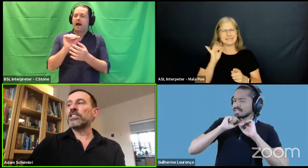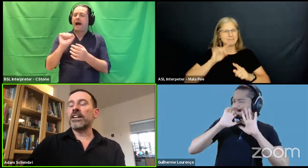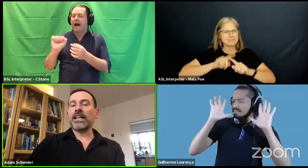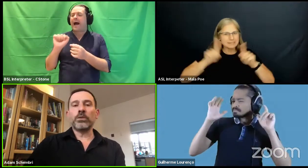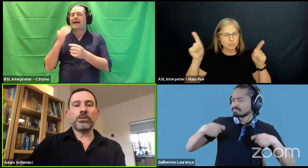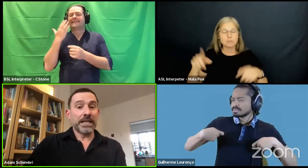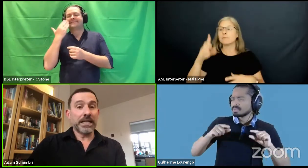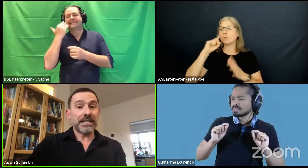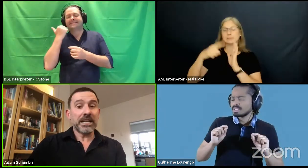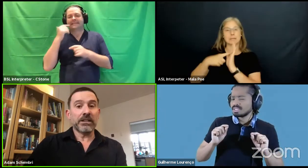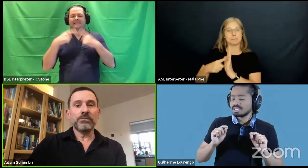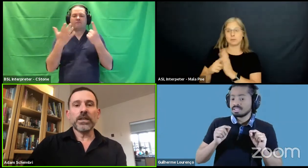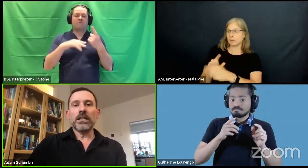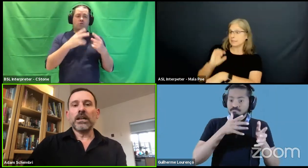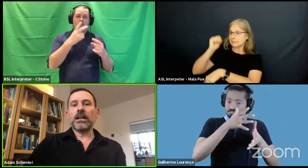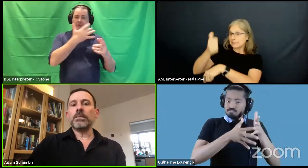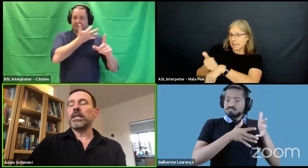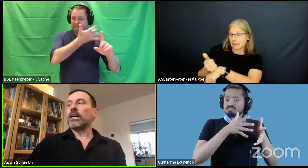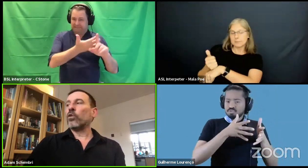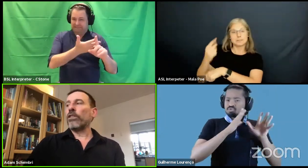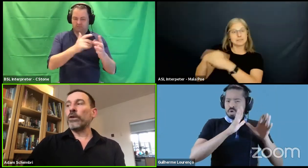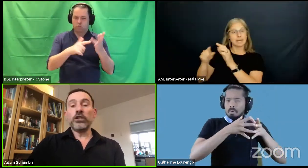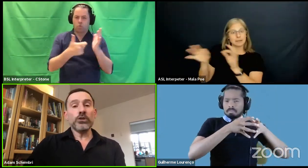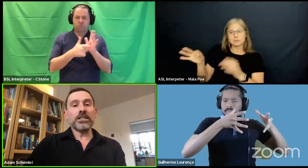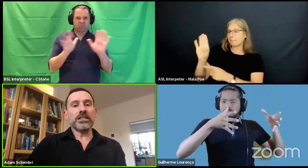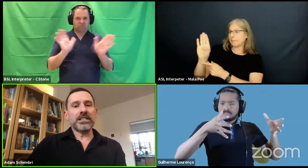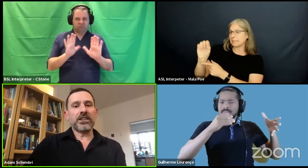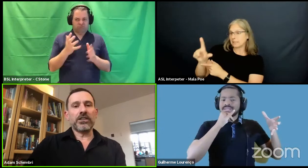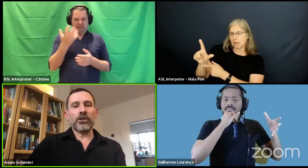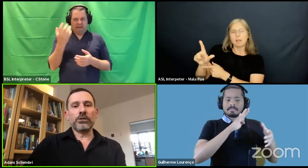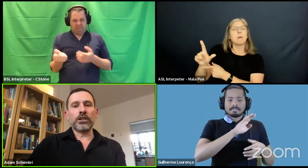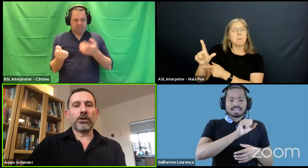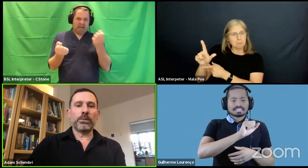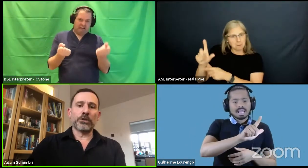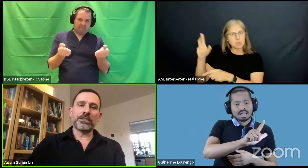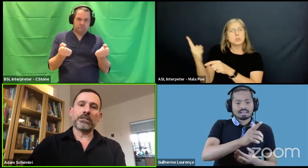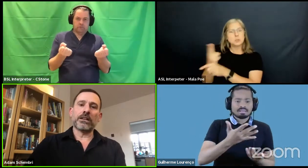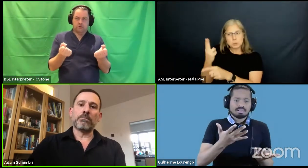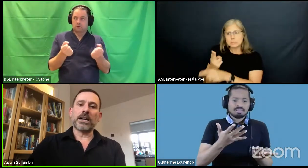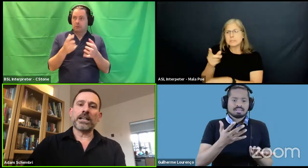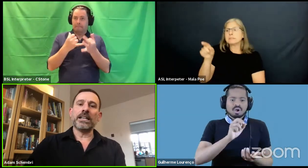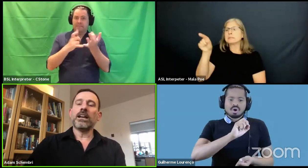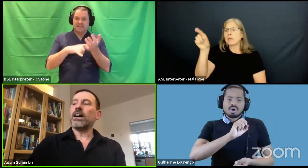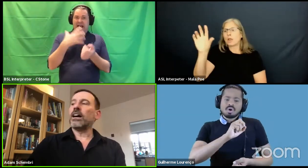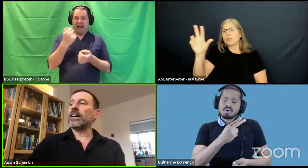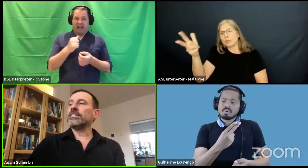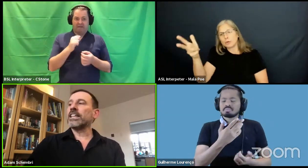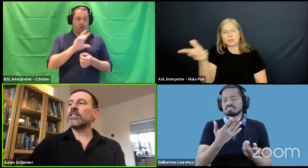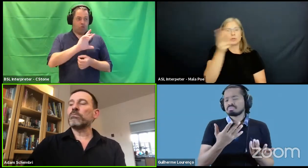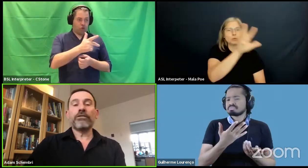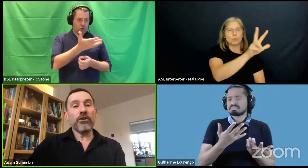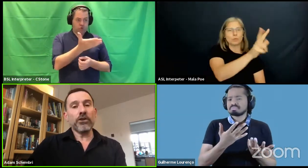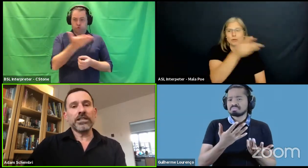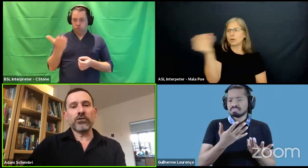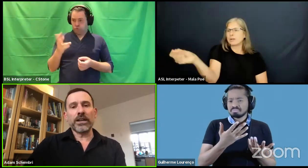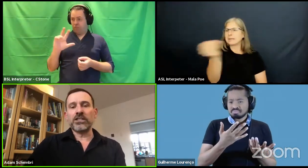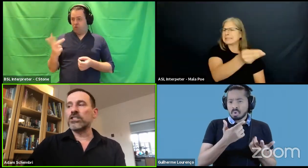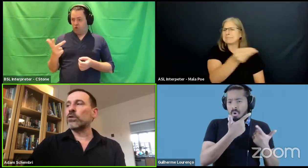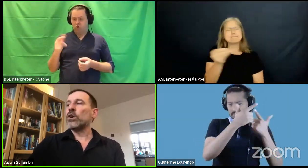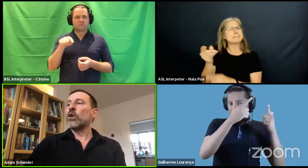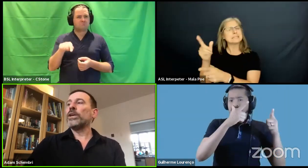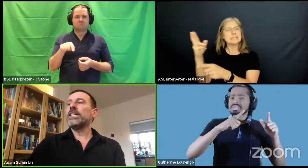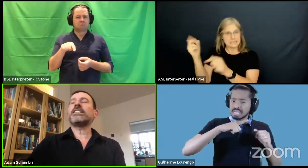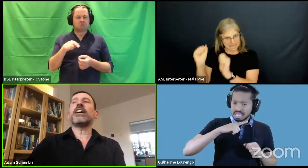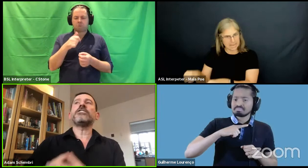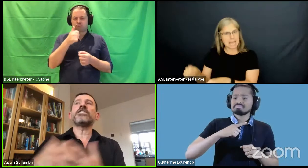established sign language BSL, although it uses this third to third person marking, doesn't prefer this strategy.